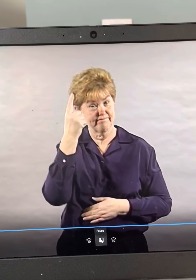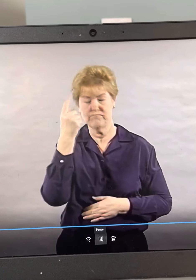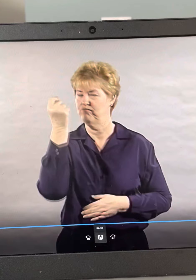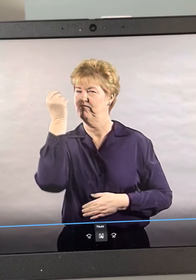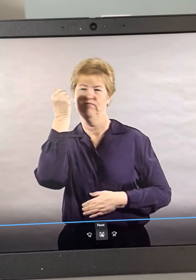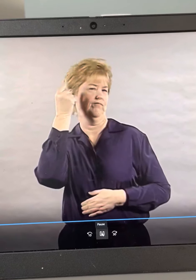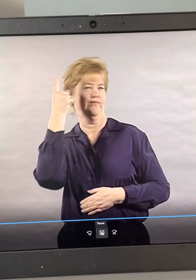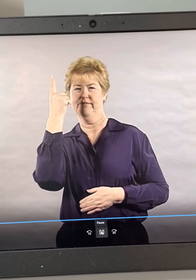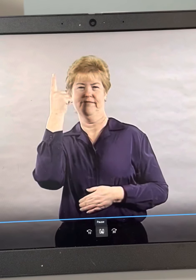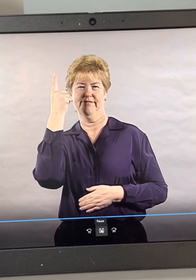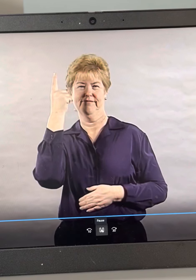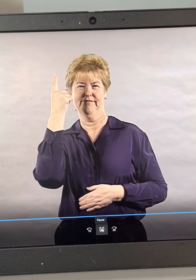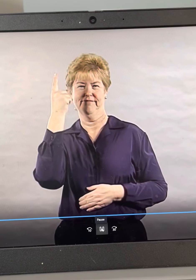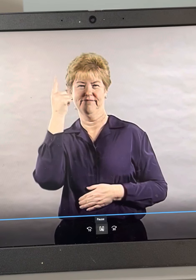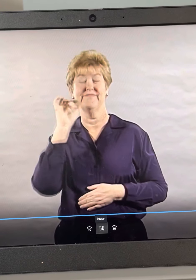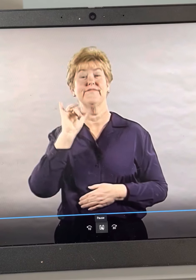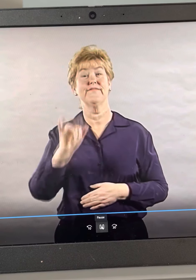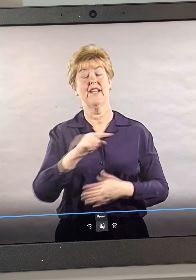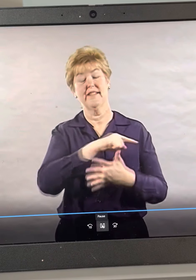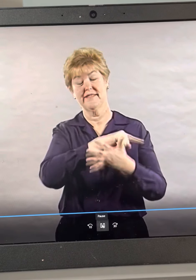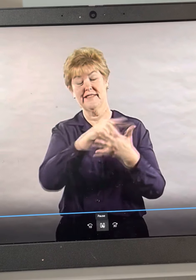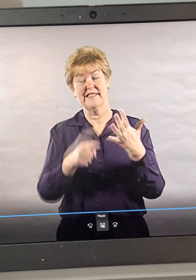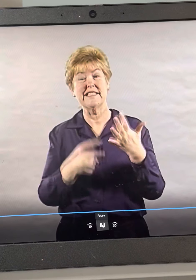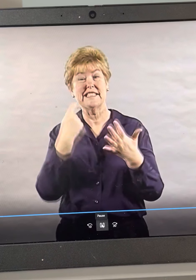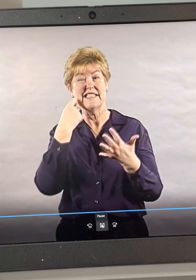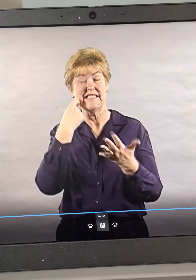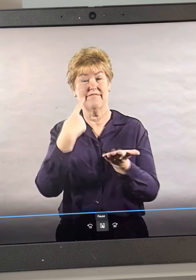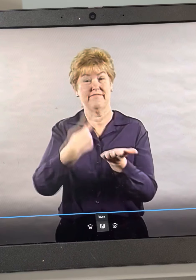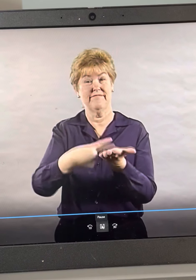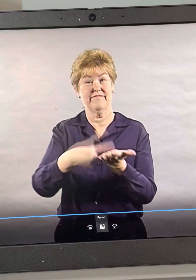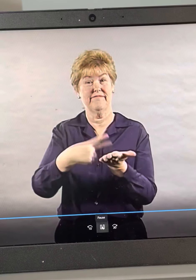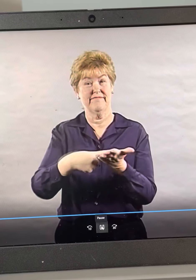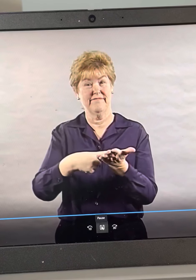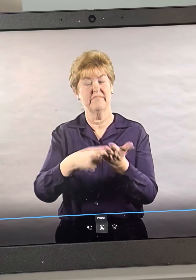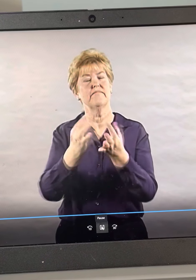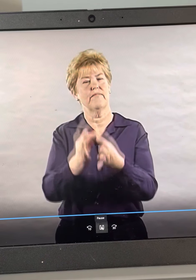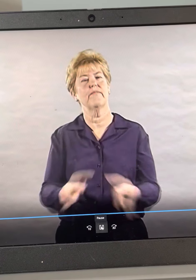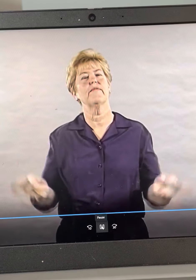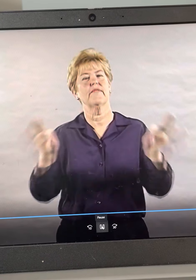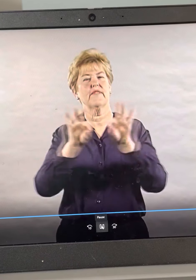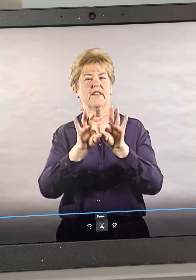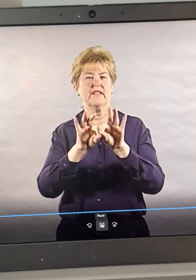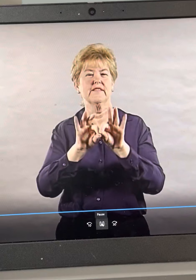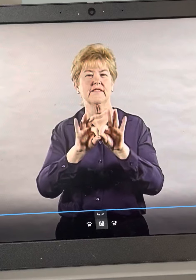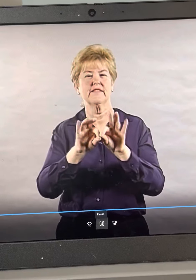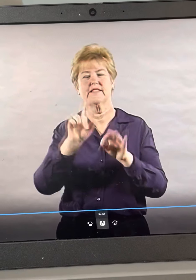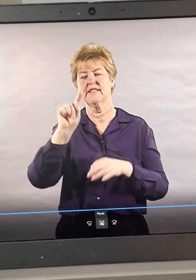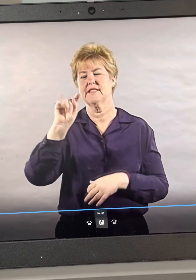and clarify. If you say you don't understand, a deaf person is more than willing to